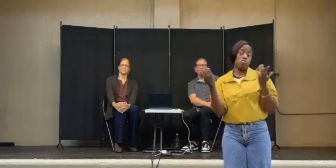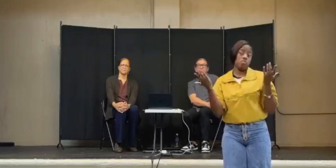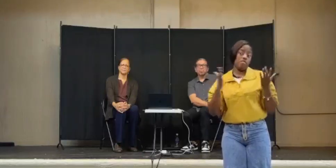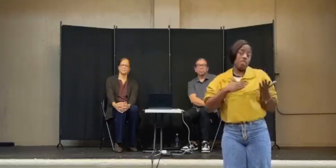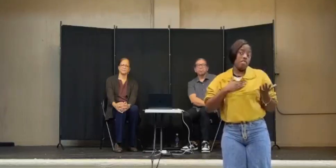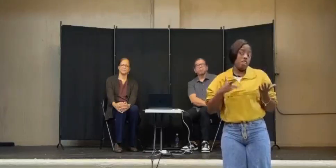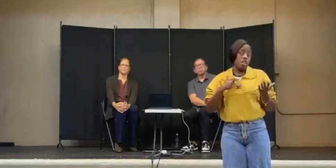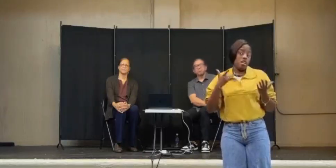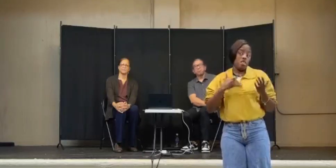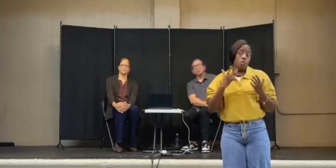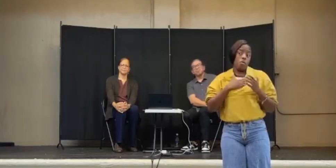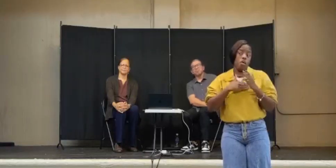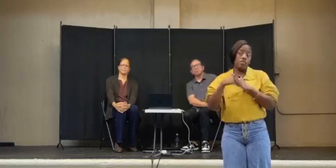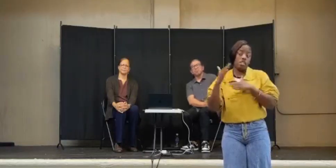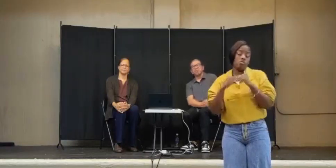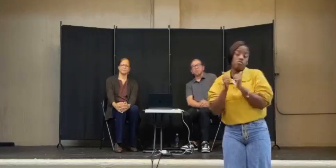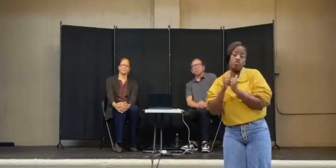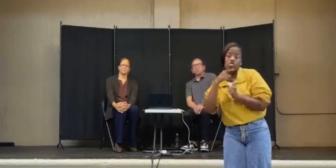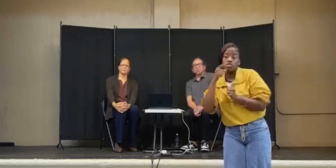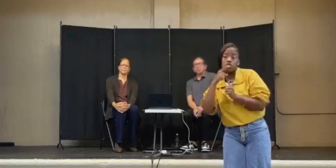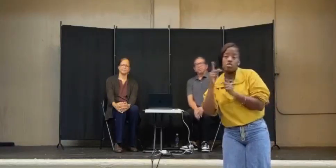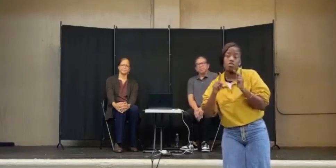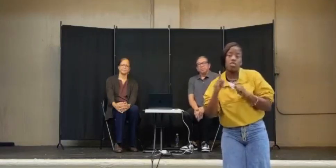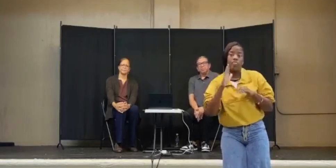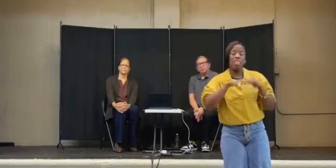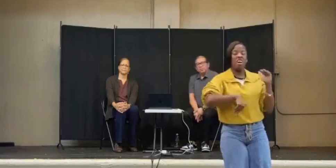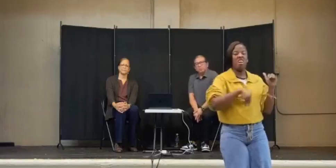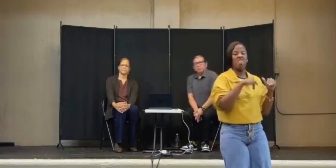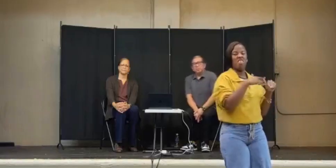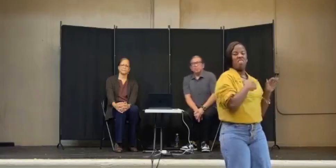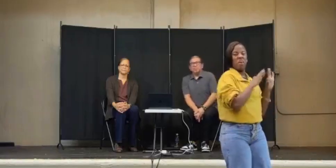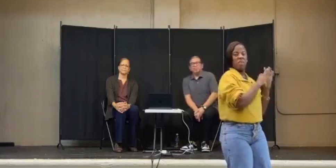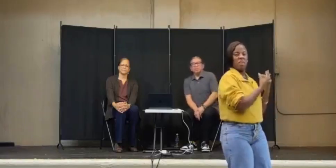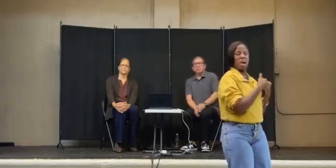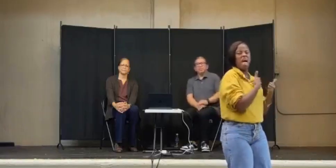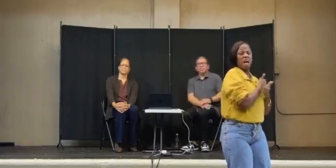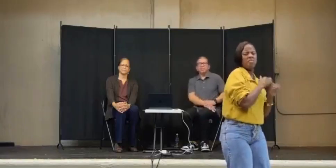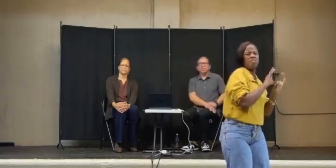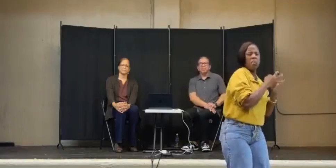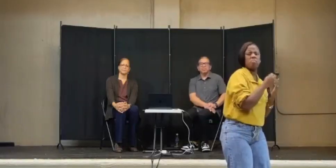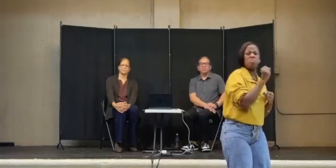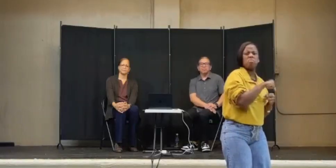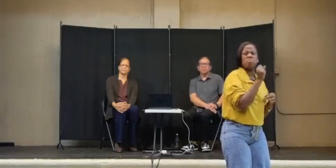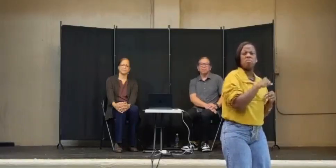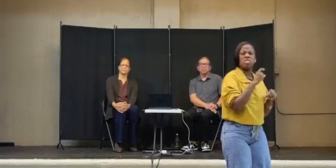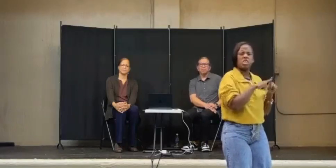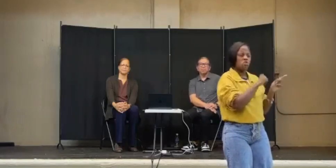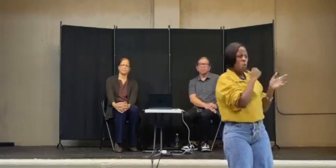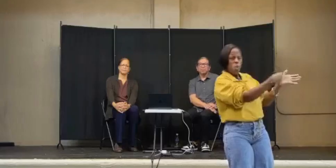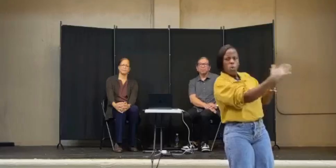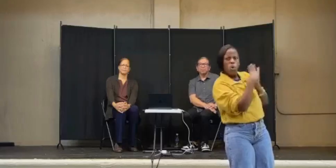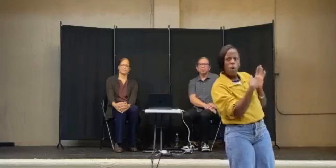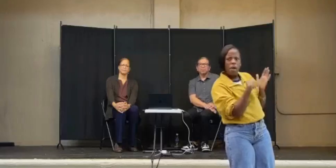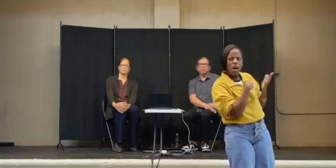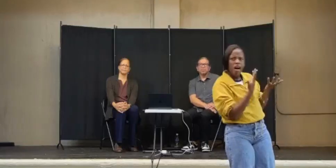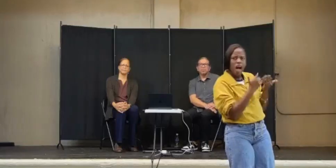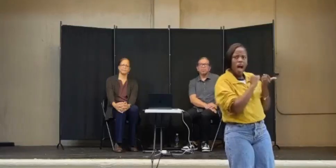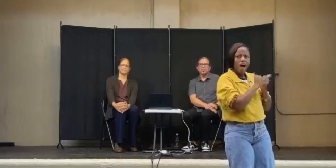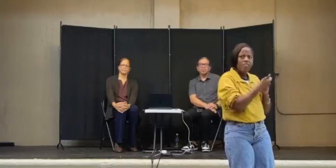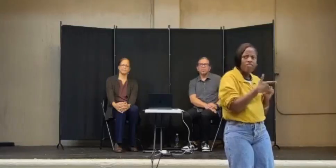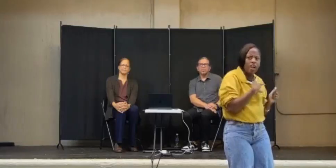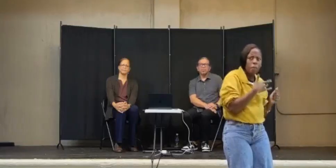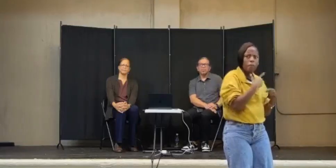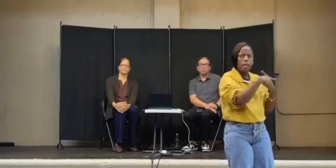that was my, you know, that was my group, that was my connection. I felt comfortable with those people rather than with